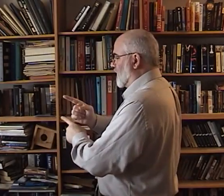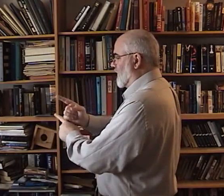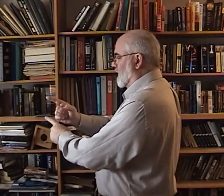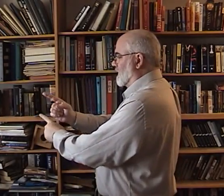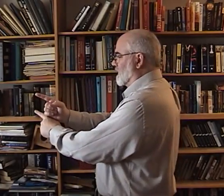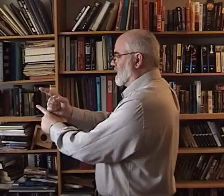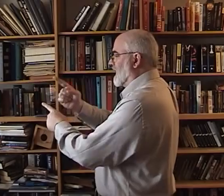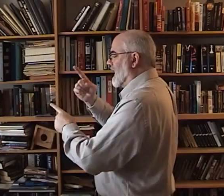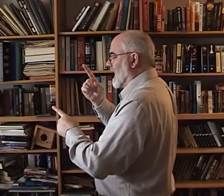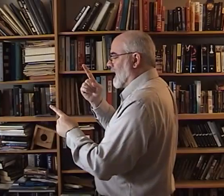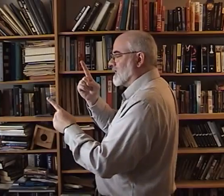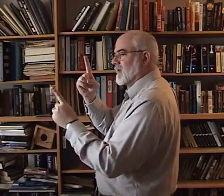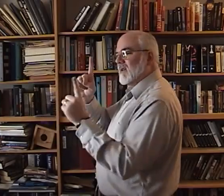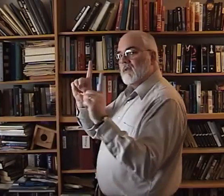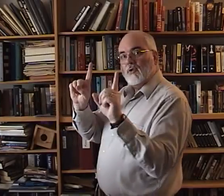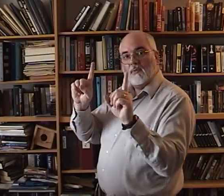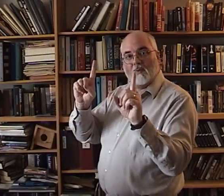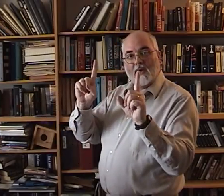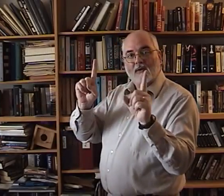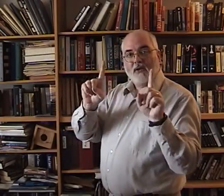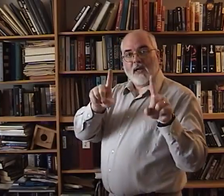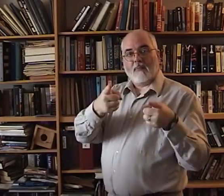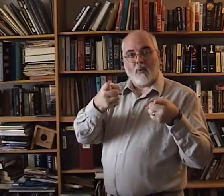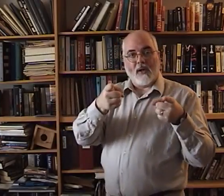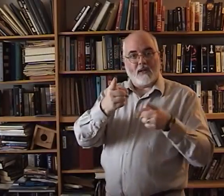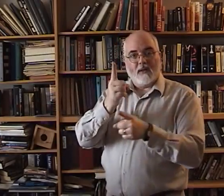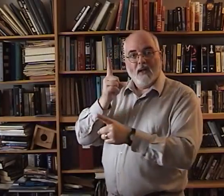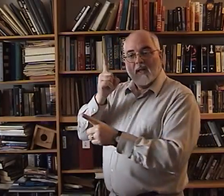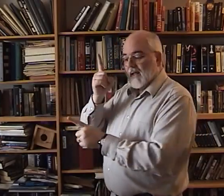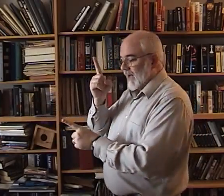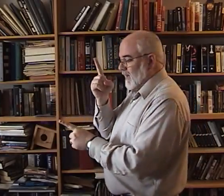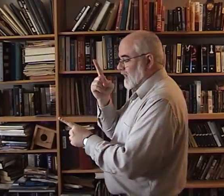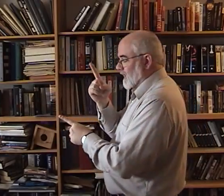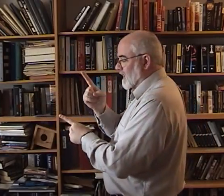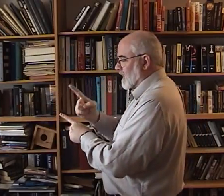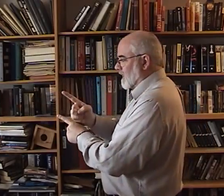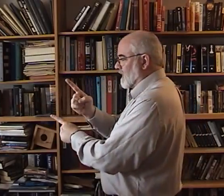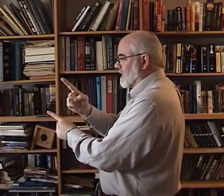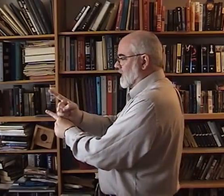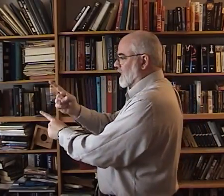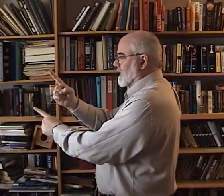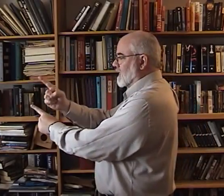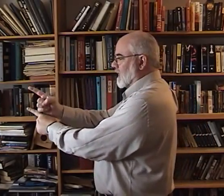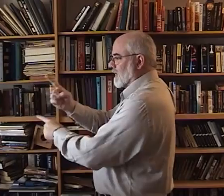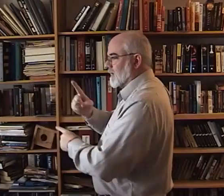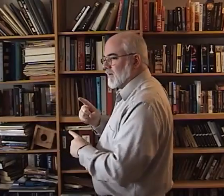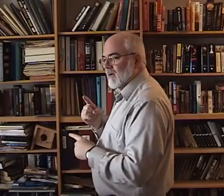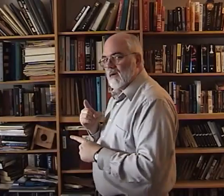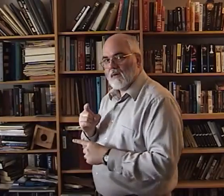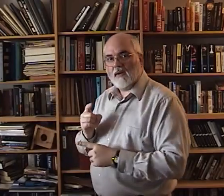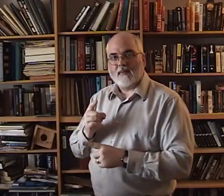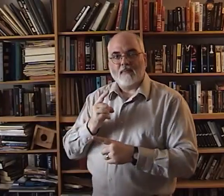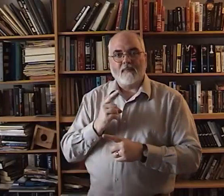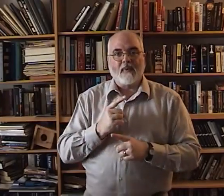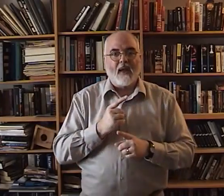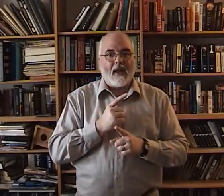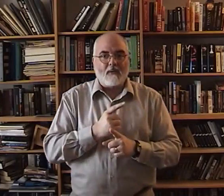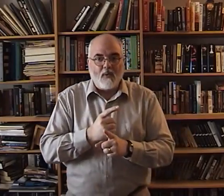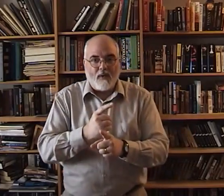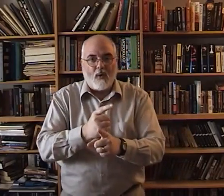Full. It's two, just kind of point and click, click, click. All right? And it's moving away